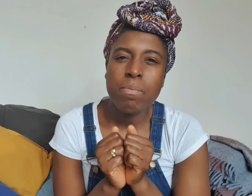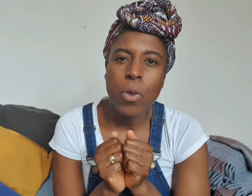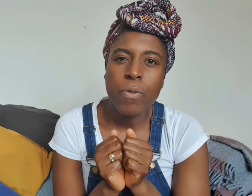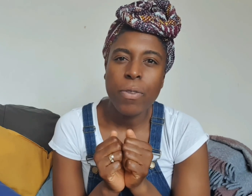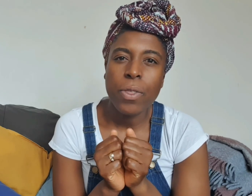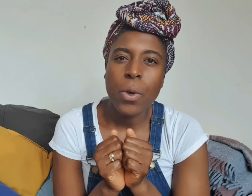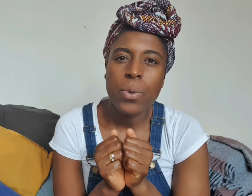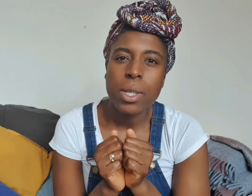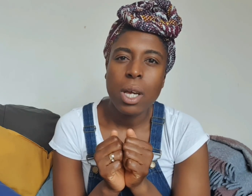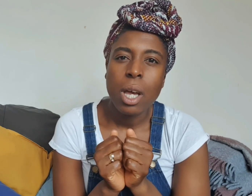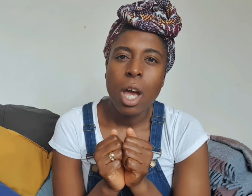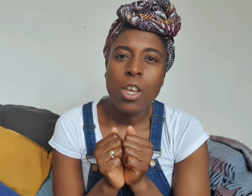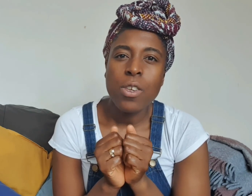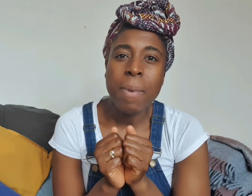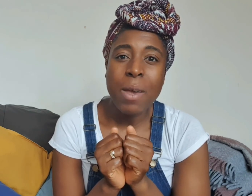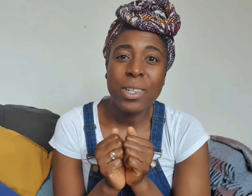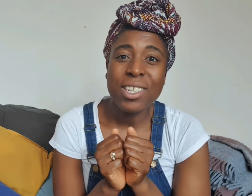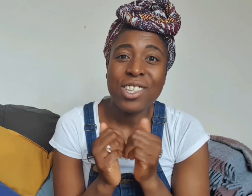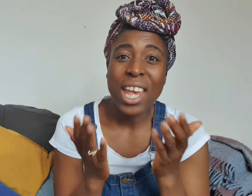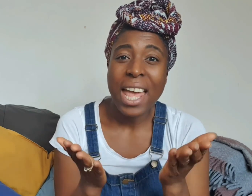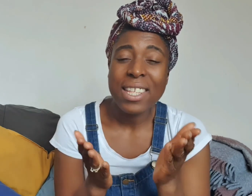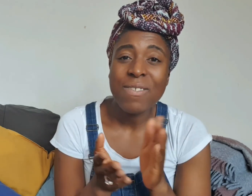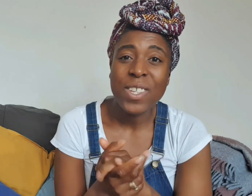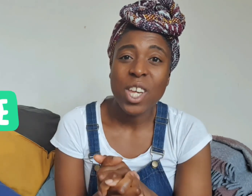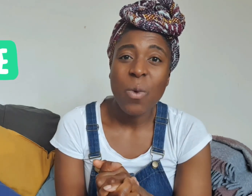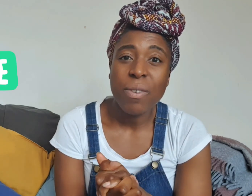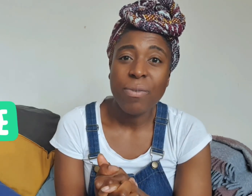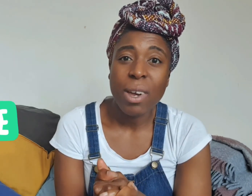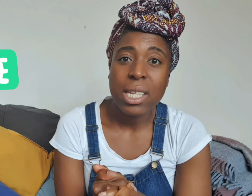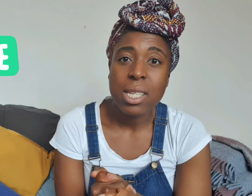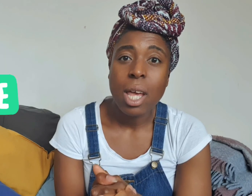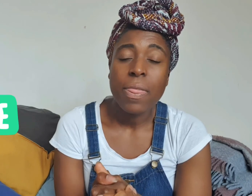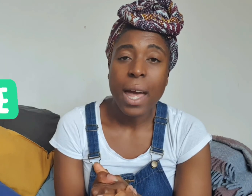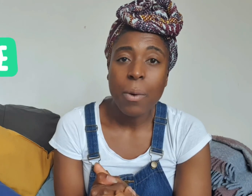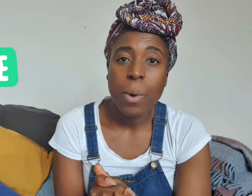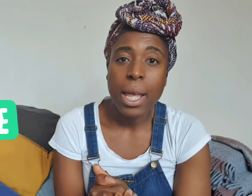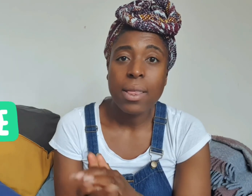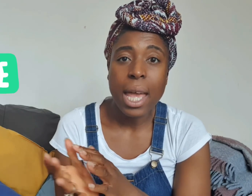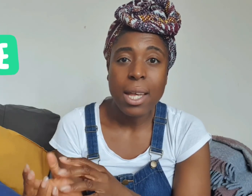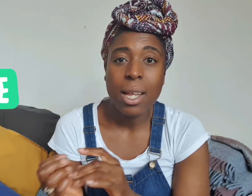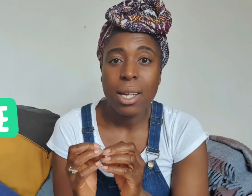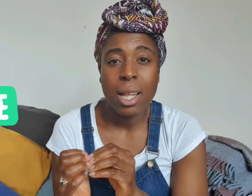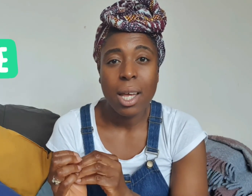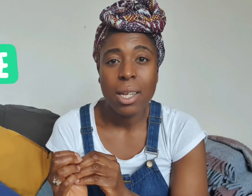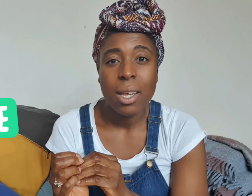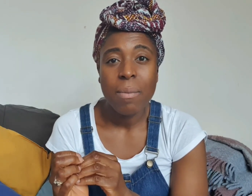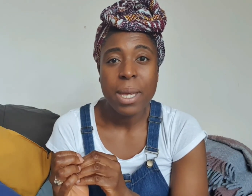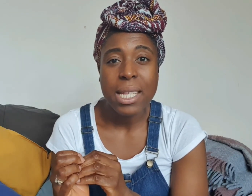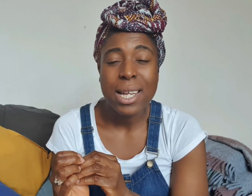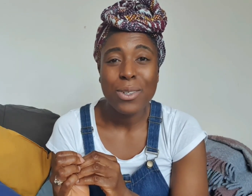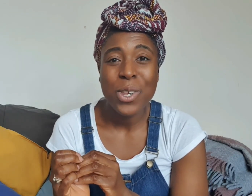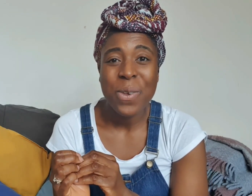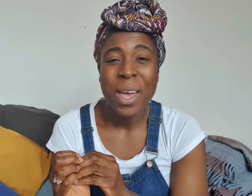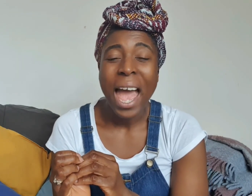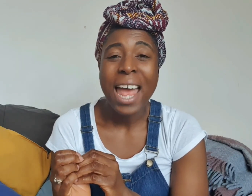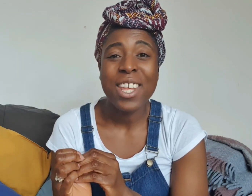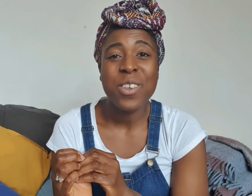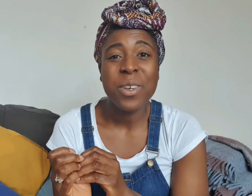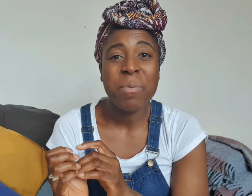both of those. You may want to share this video with a friend. That way they can learn BSL too, and then you can